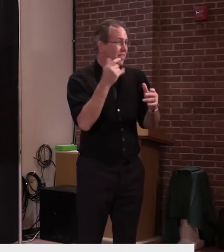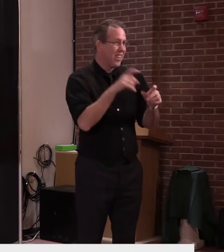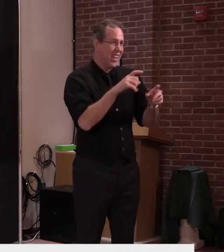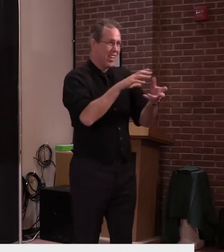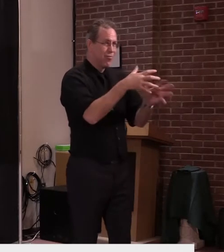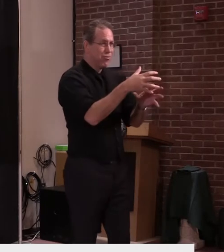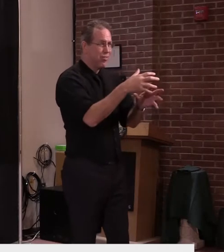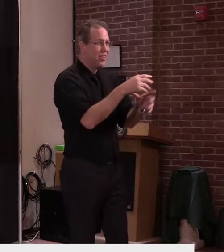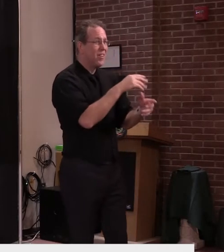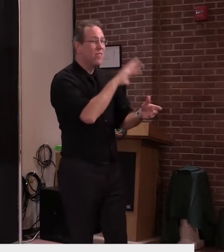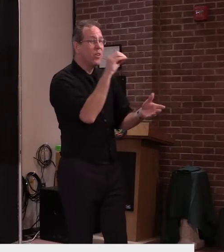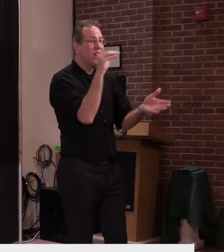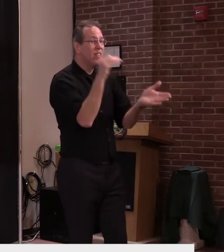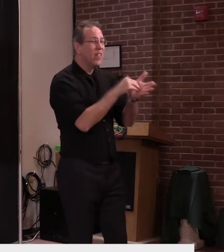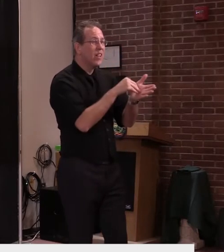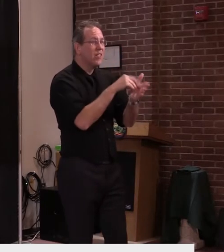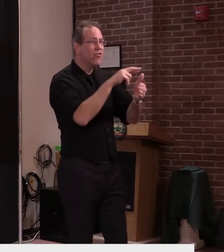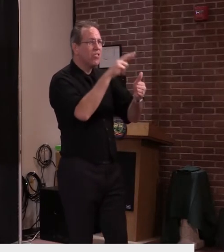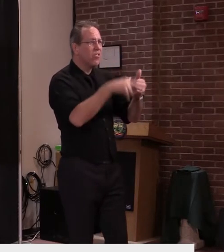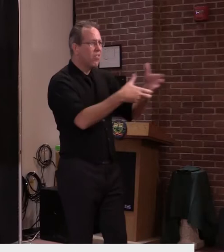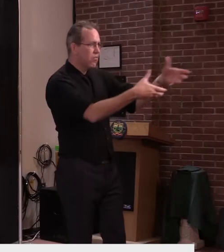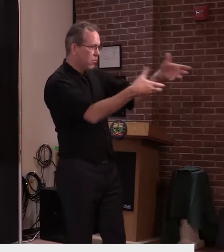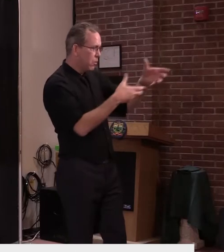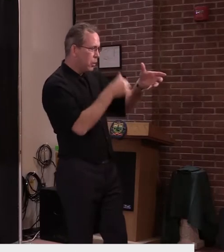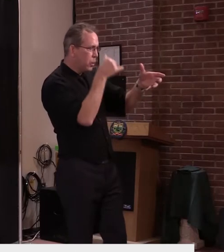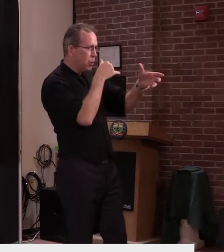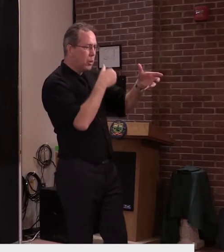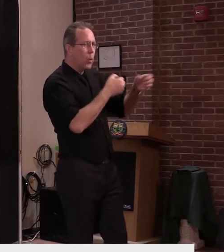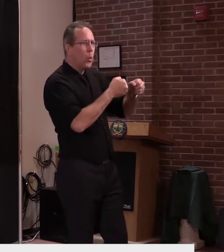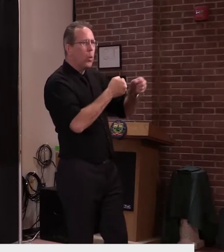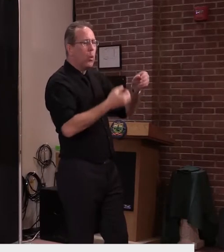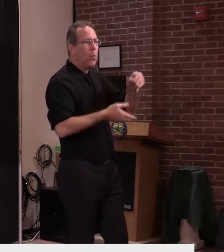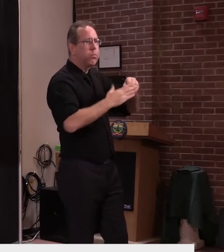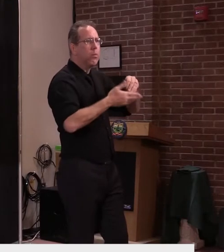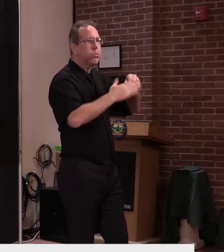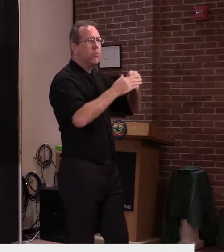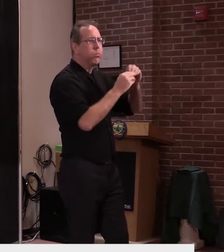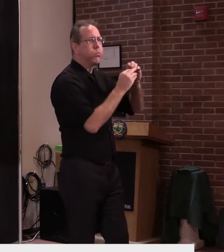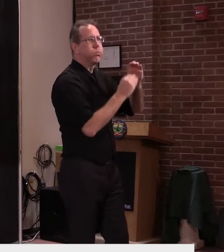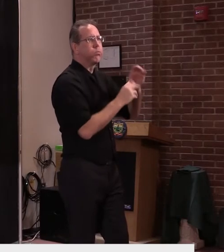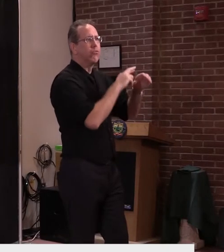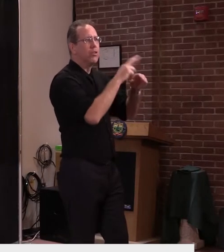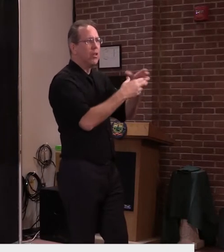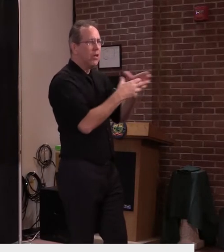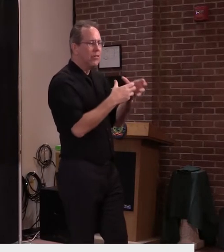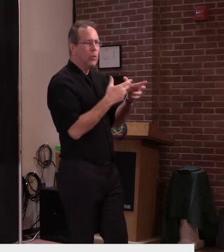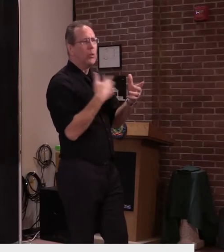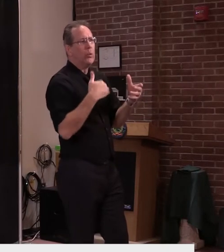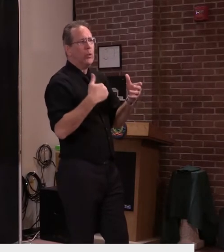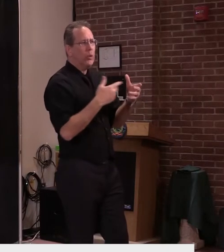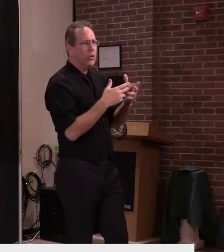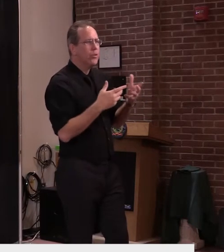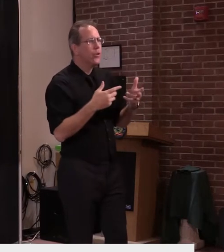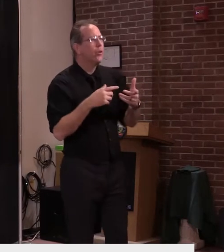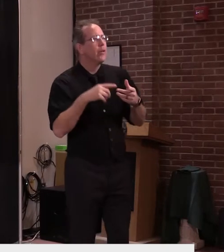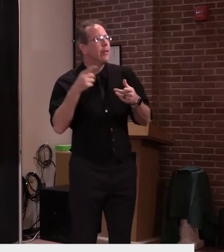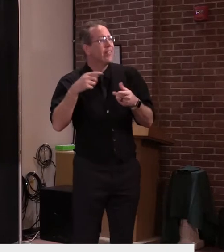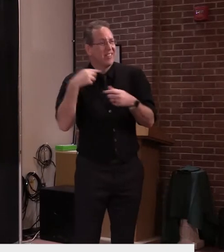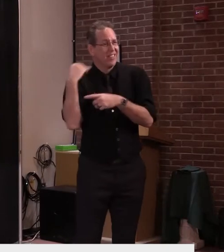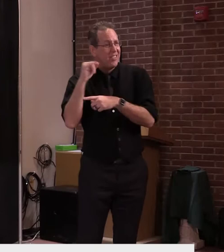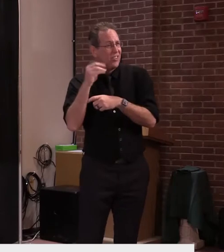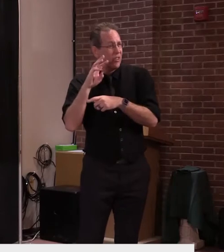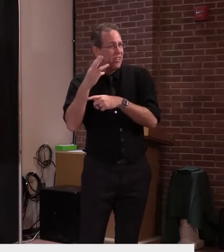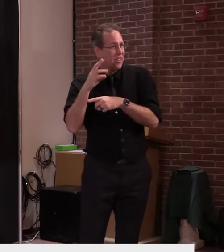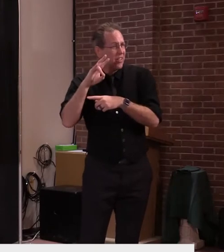Department of Health between January 7th and January 10th. Of those, approximately